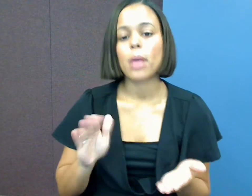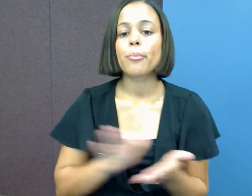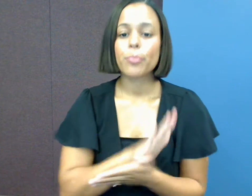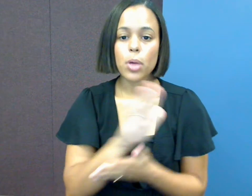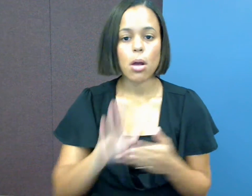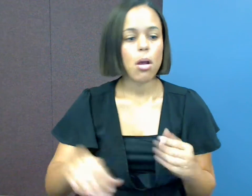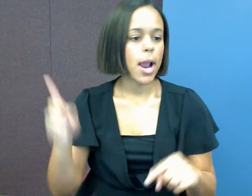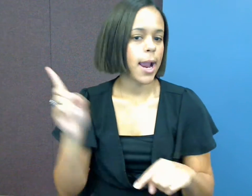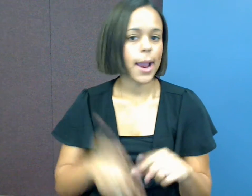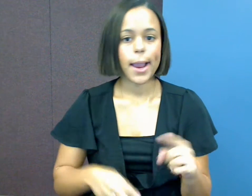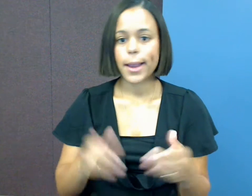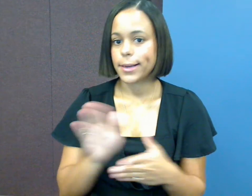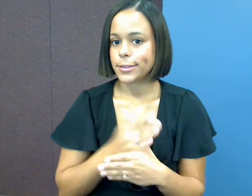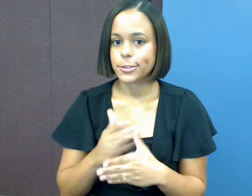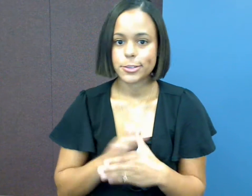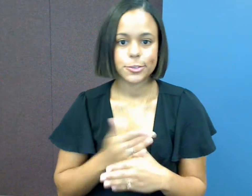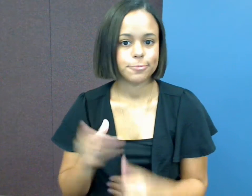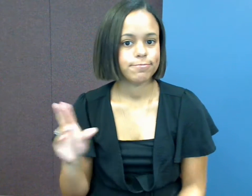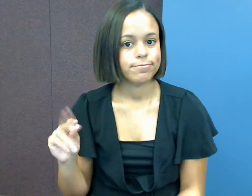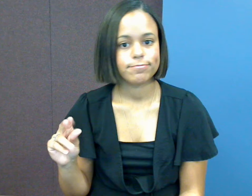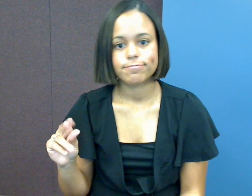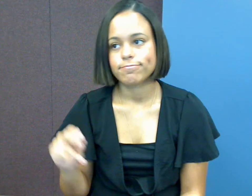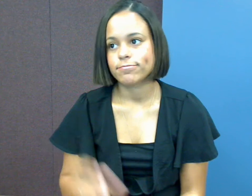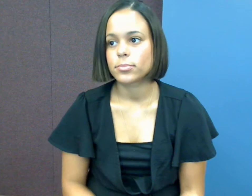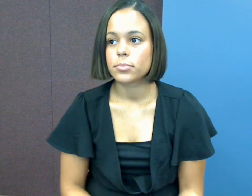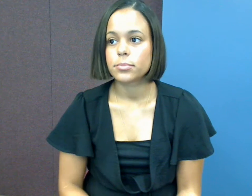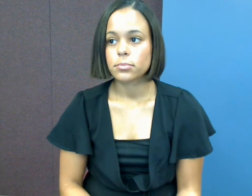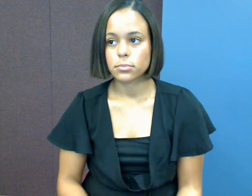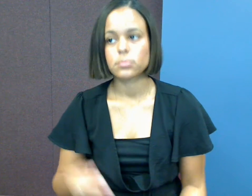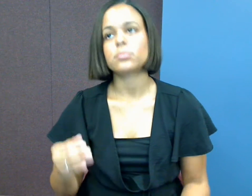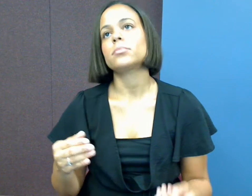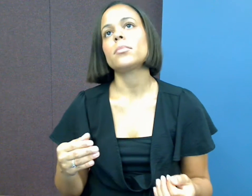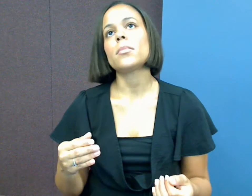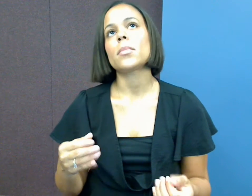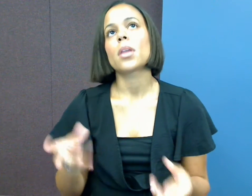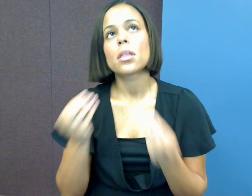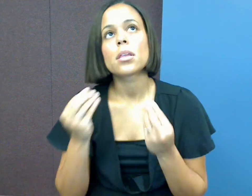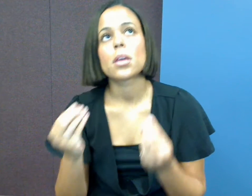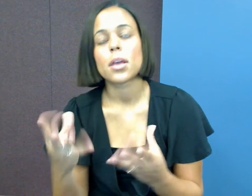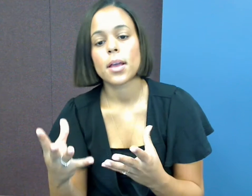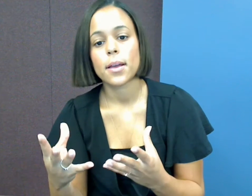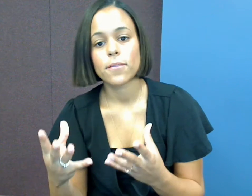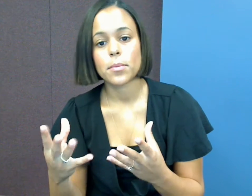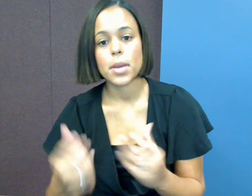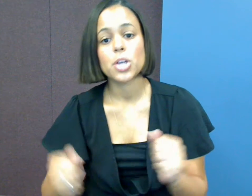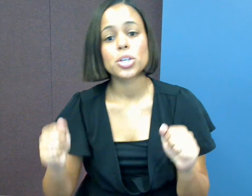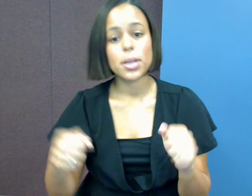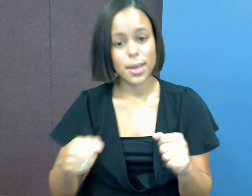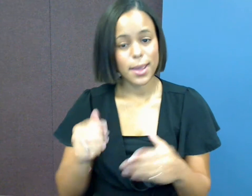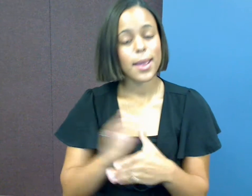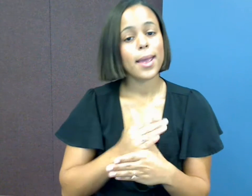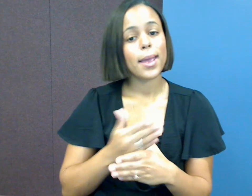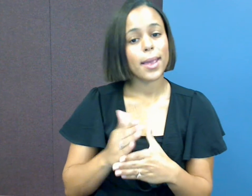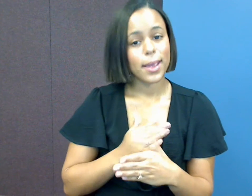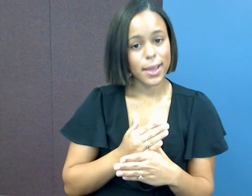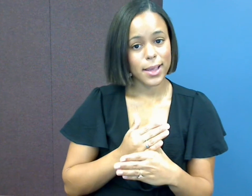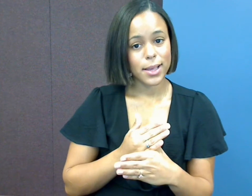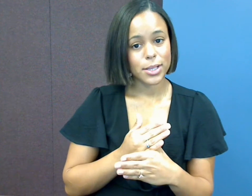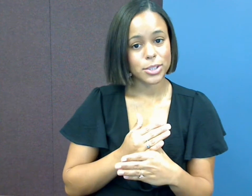Now, there is information that the institution can share without the student's consent. And we can share